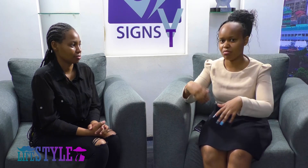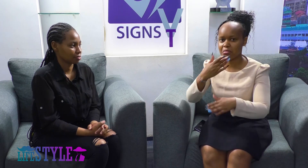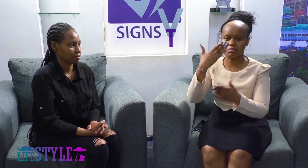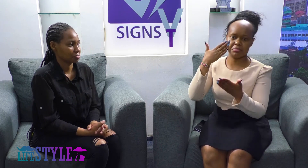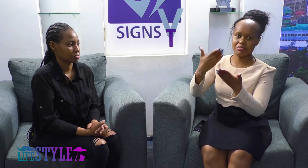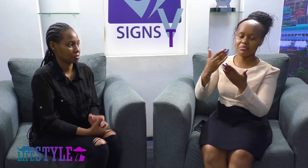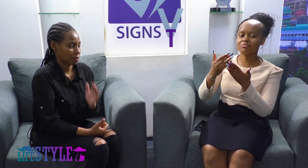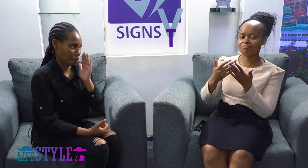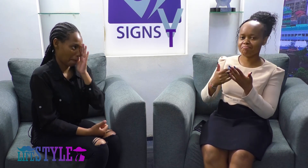END@park.